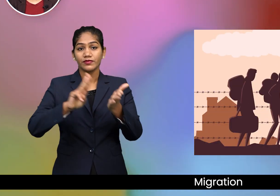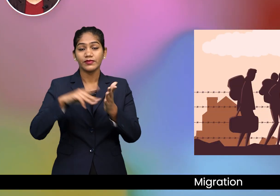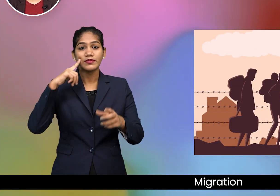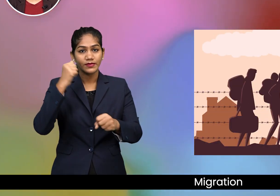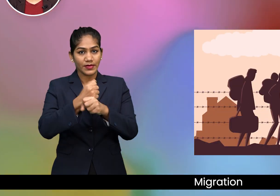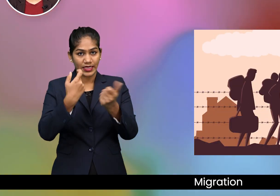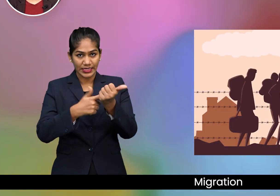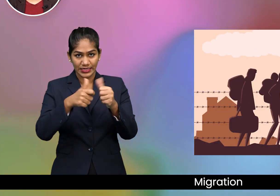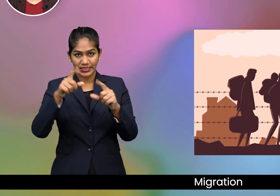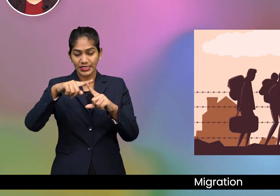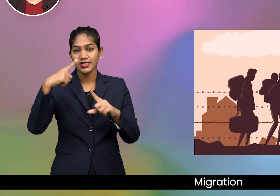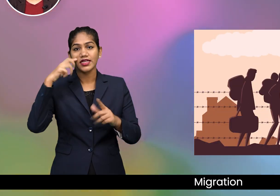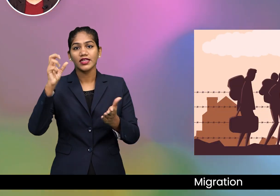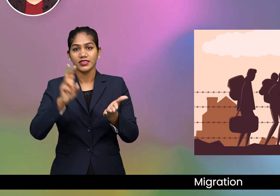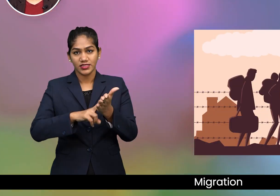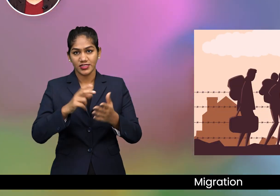Migration.